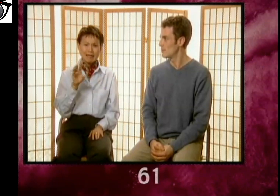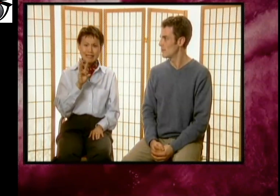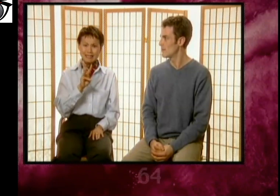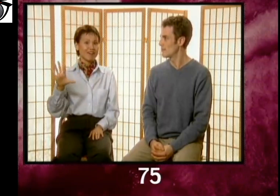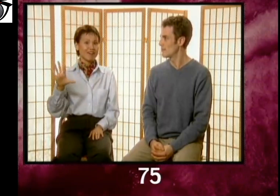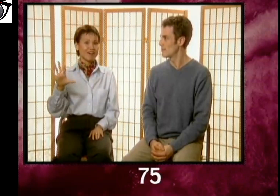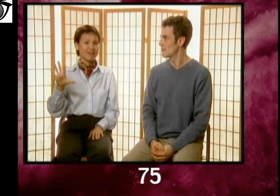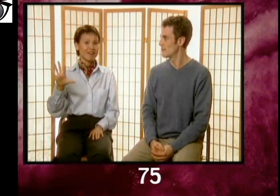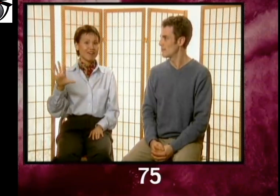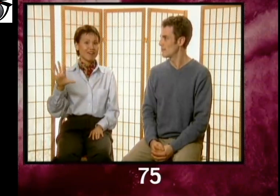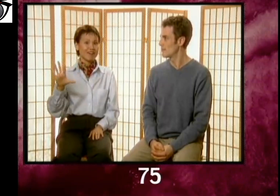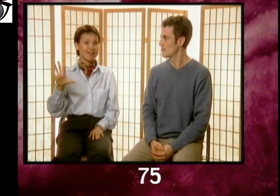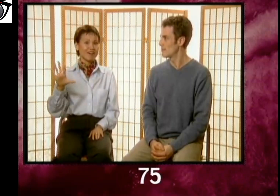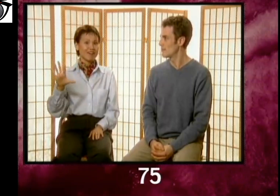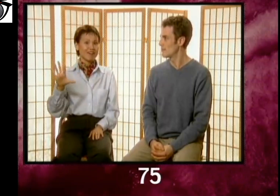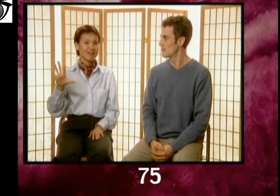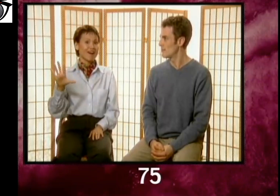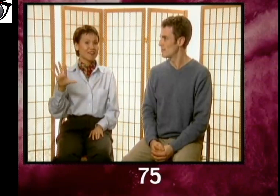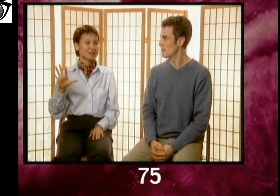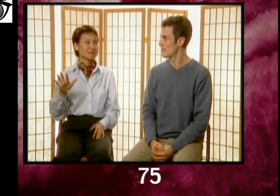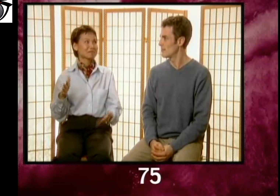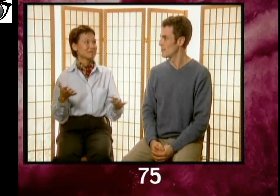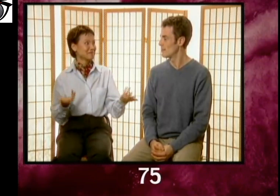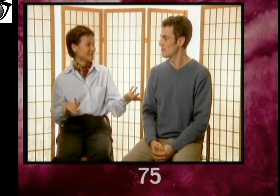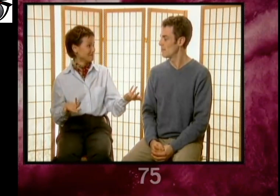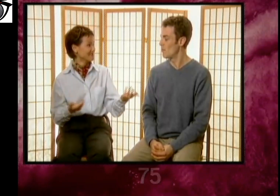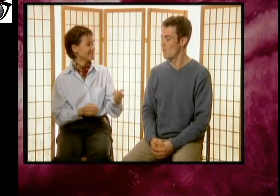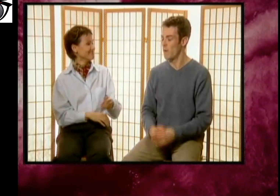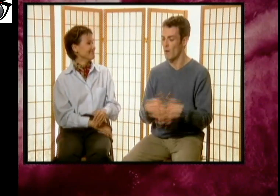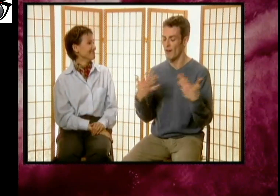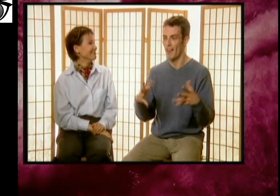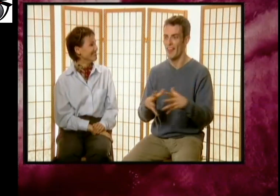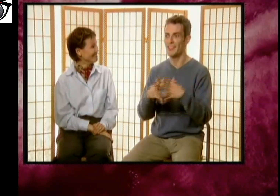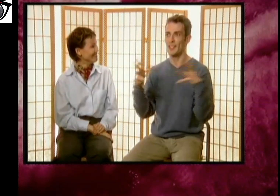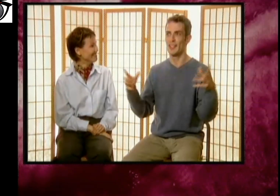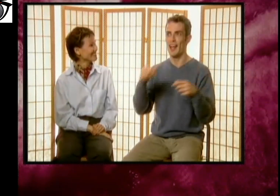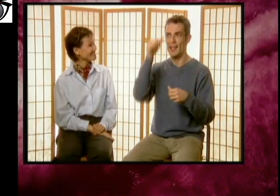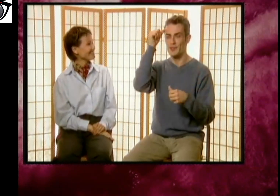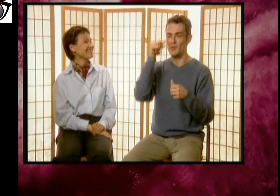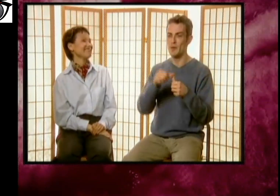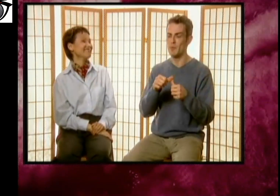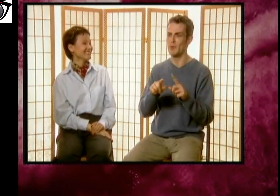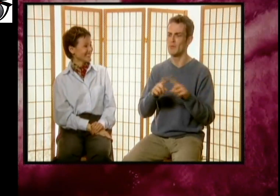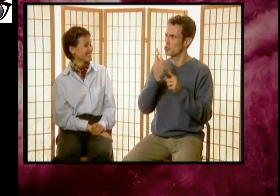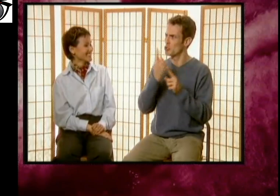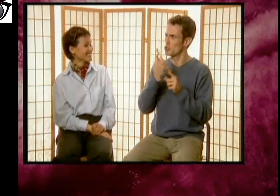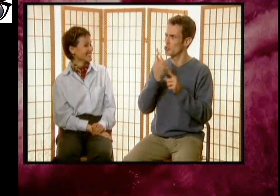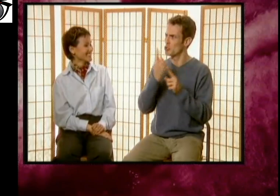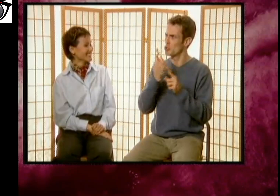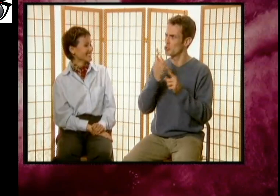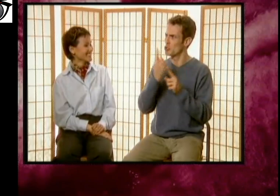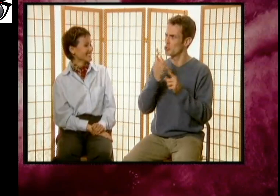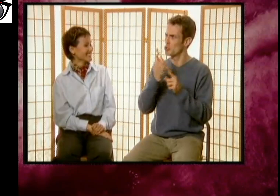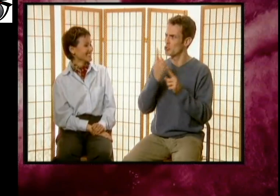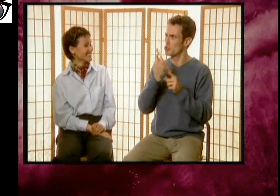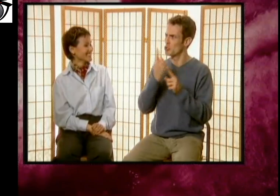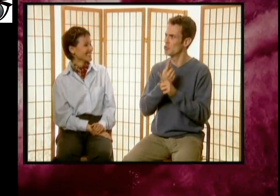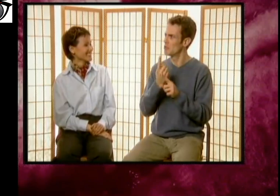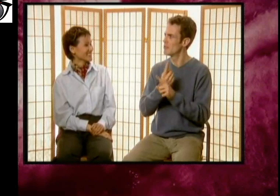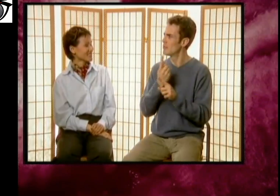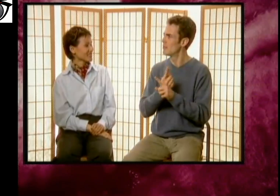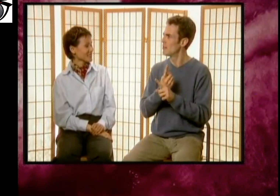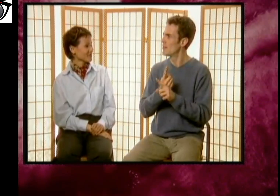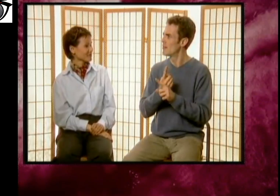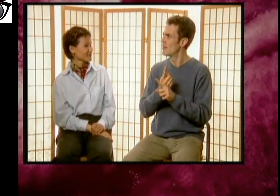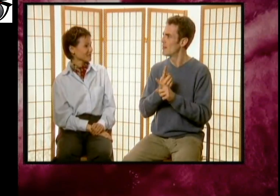28, 61, 64, 75. That's a lot to remember, but it's pretty